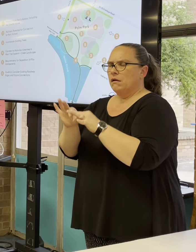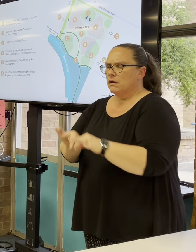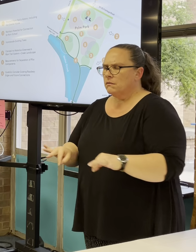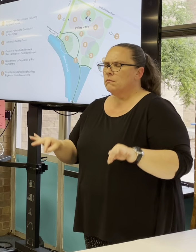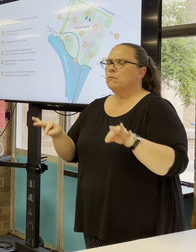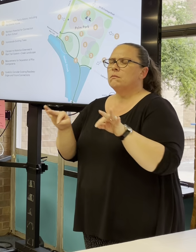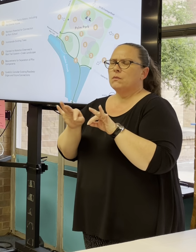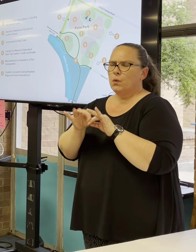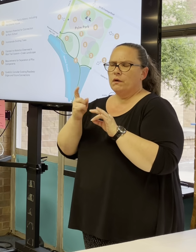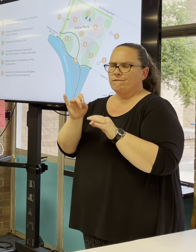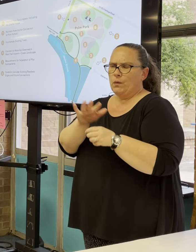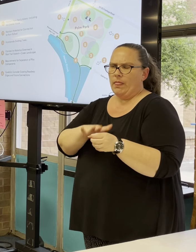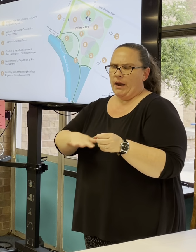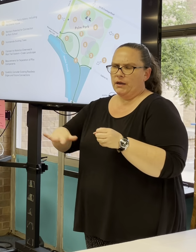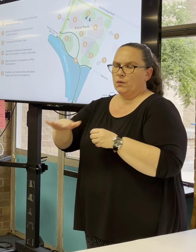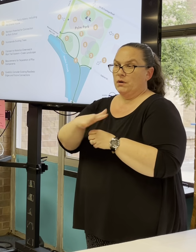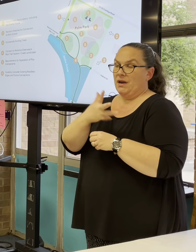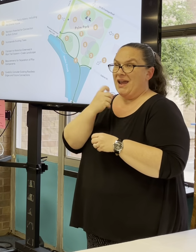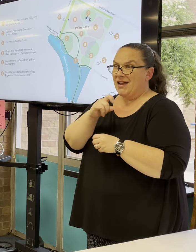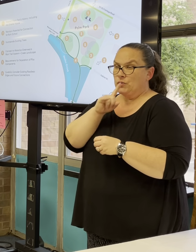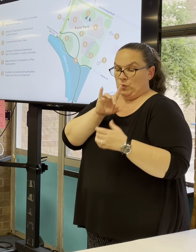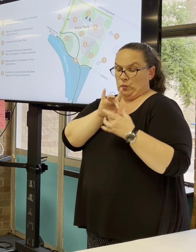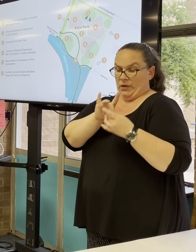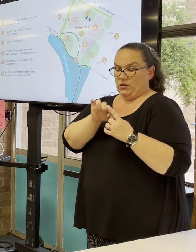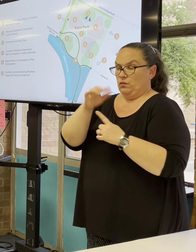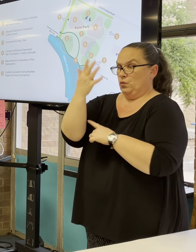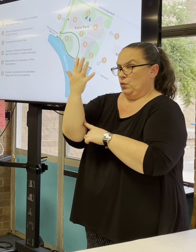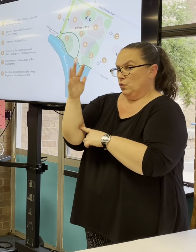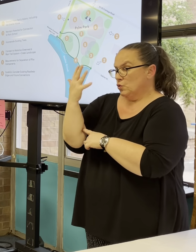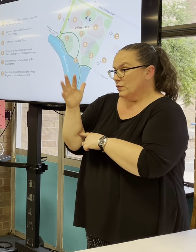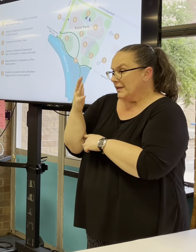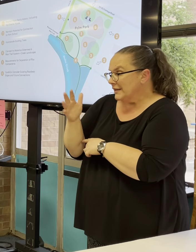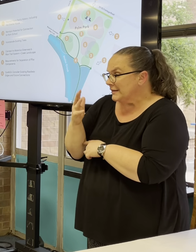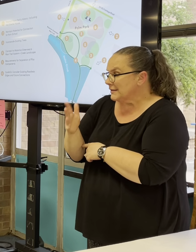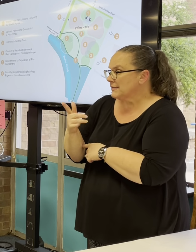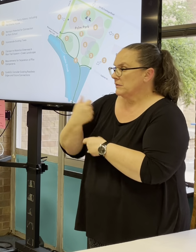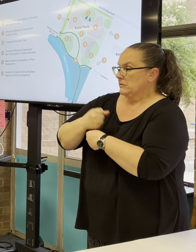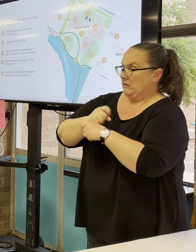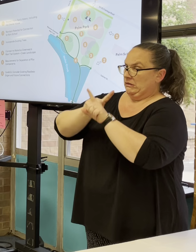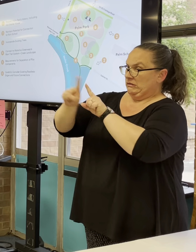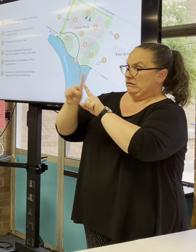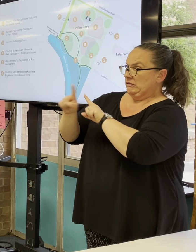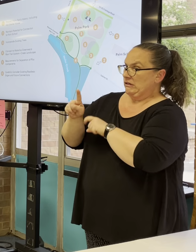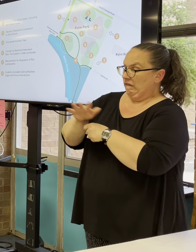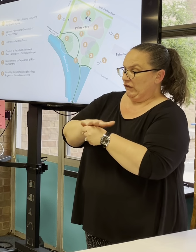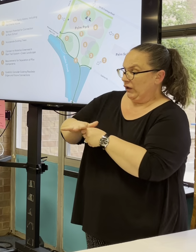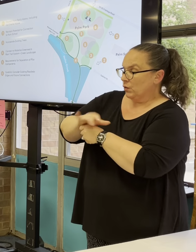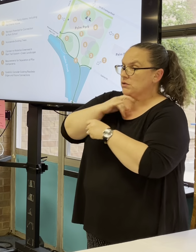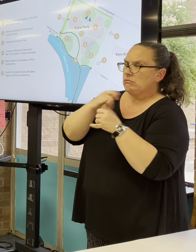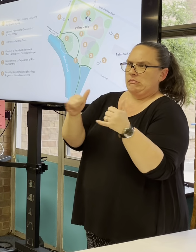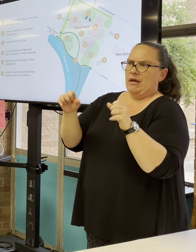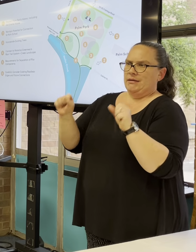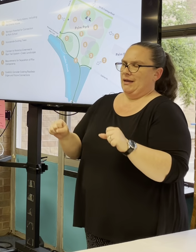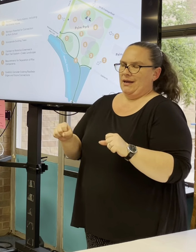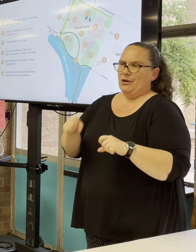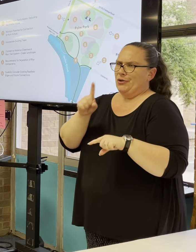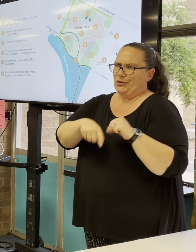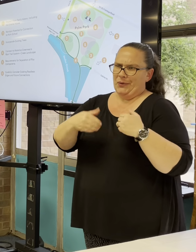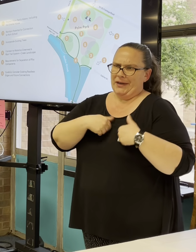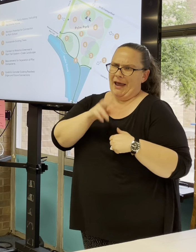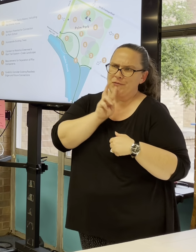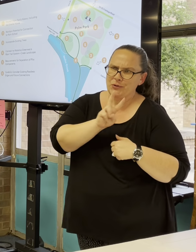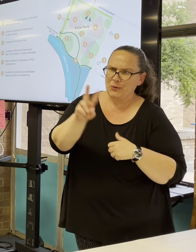there's actually the relationship of the trees help us make little separate areas of play, which is important. We can't have the 2-year-olds